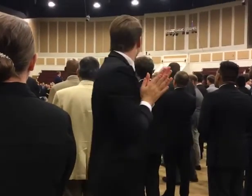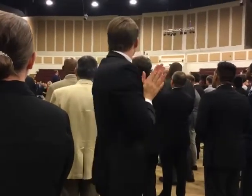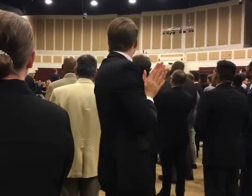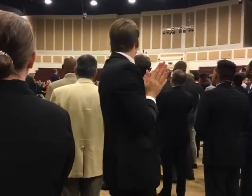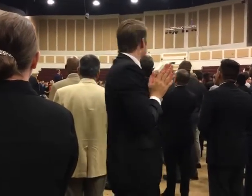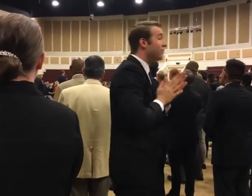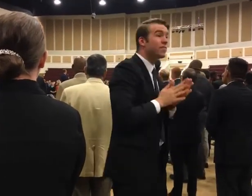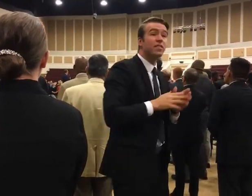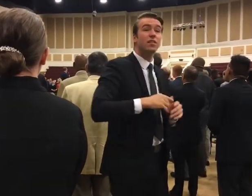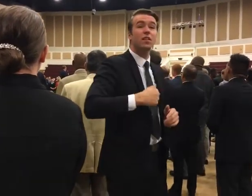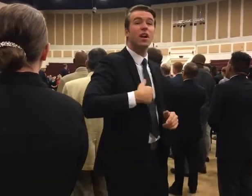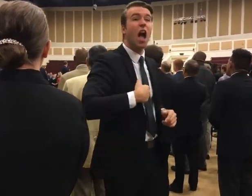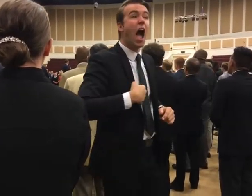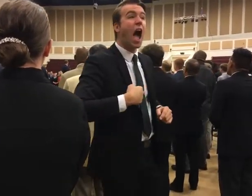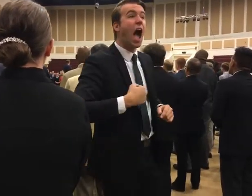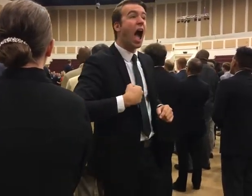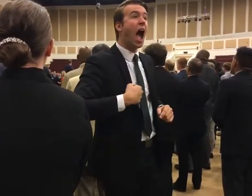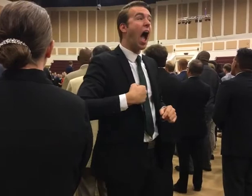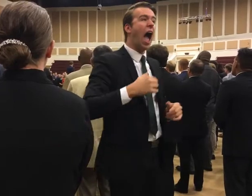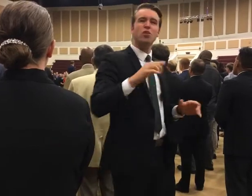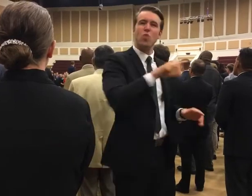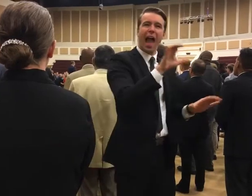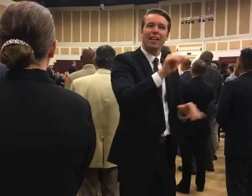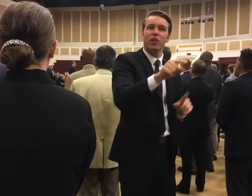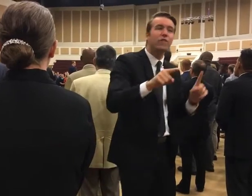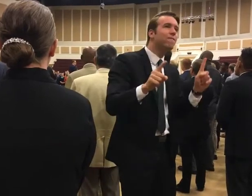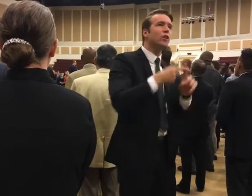And you act like you're the first guy that ever worked a job.